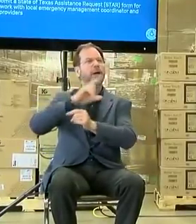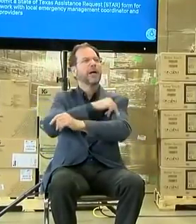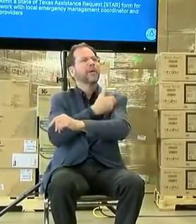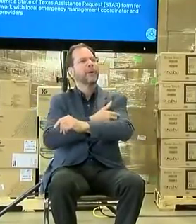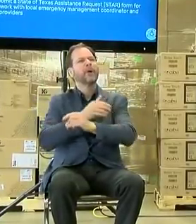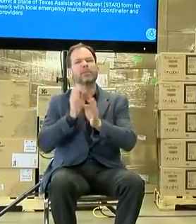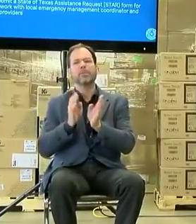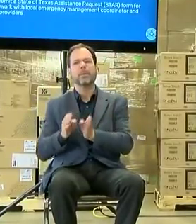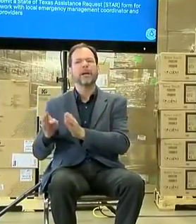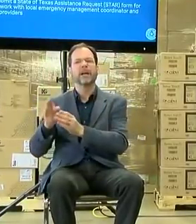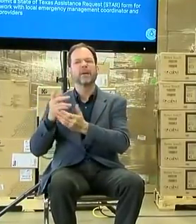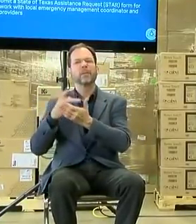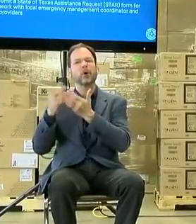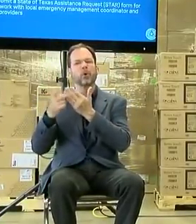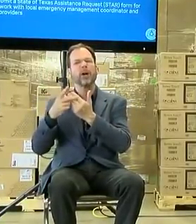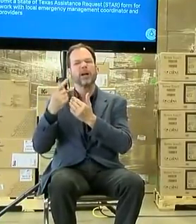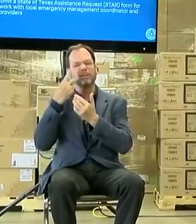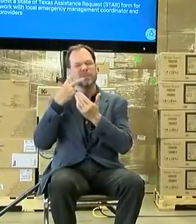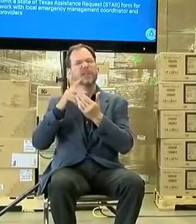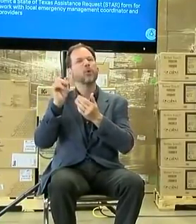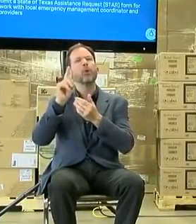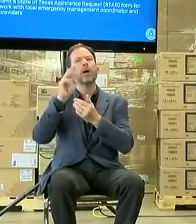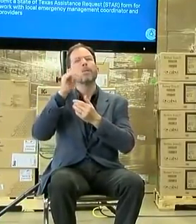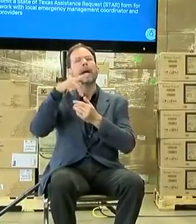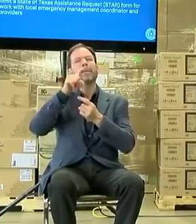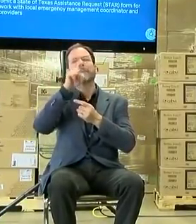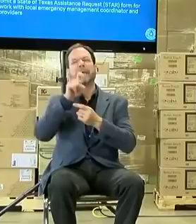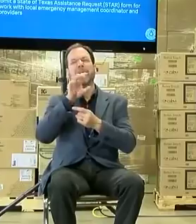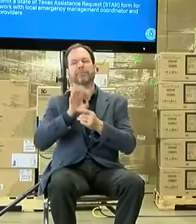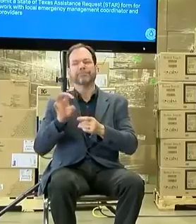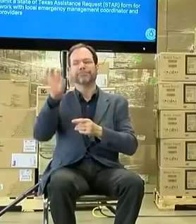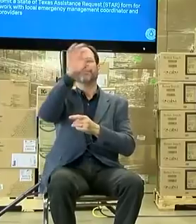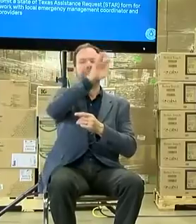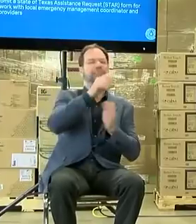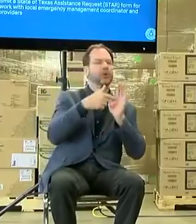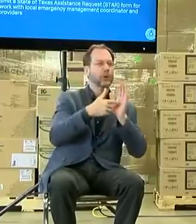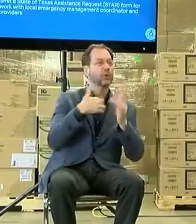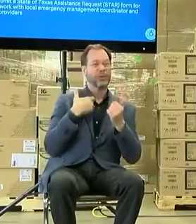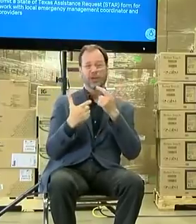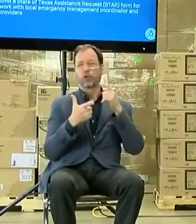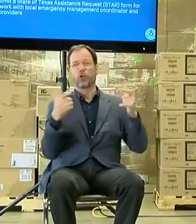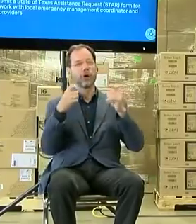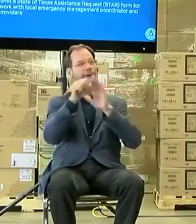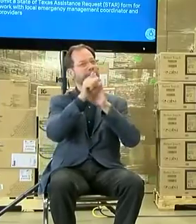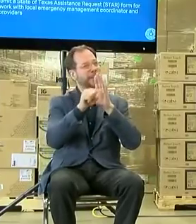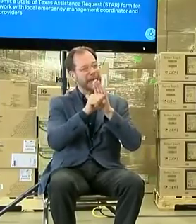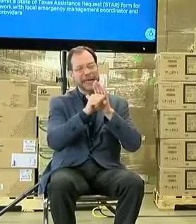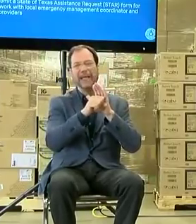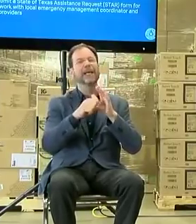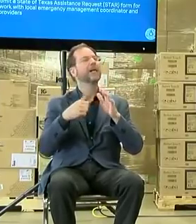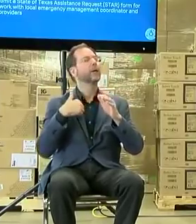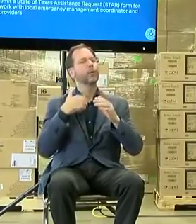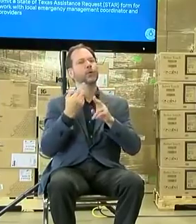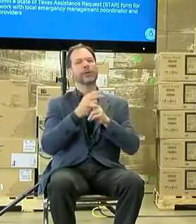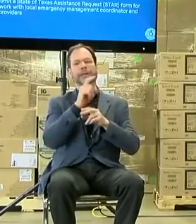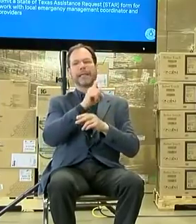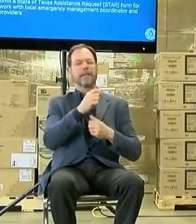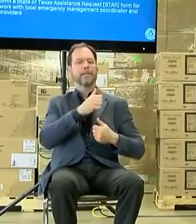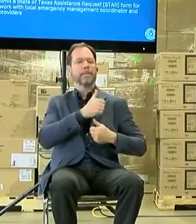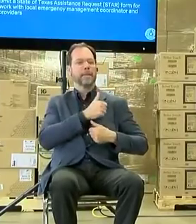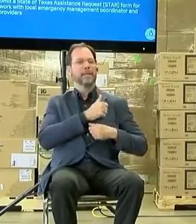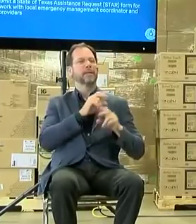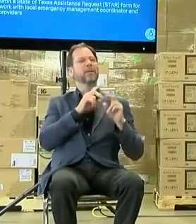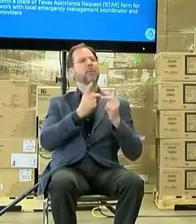programs. In the next few slides, you'll see maps of that. But the second, because we have such a large state and we want to be closer to need, we're using our Texas Military